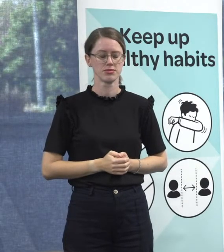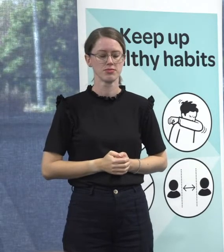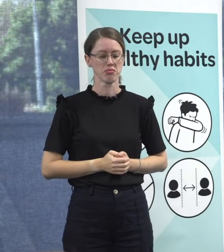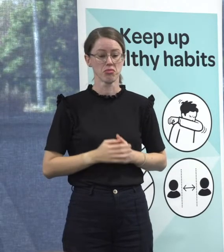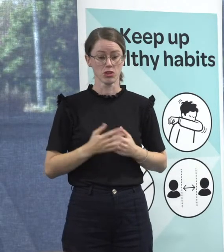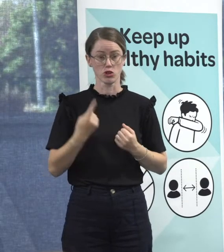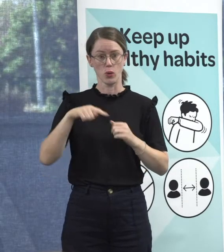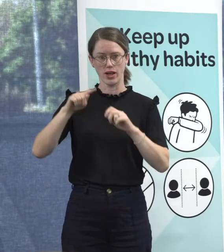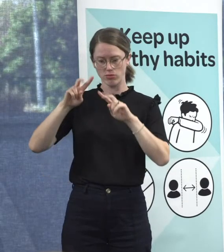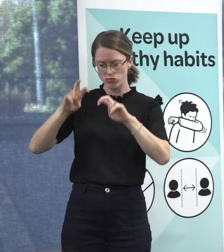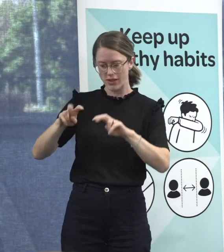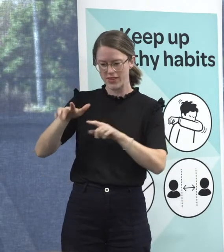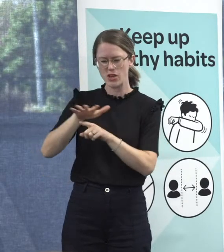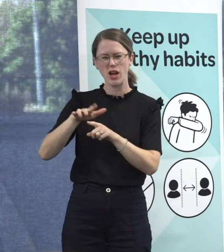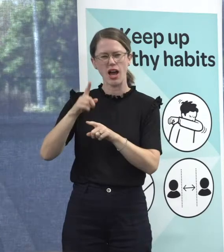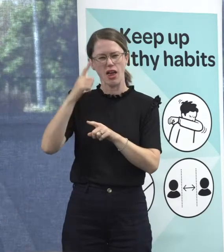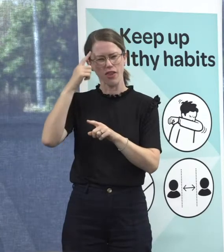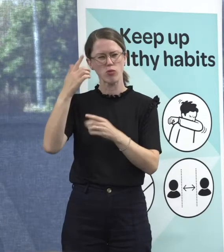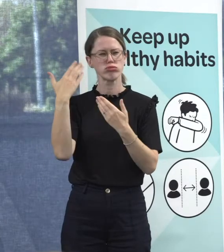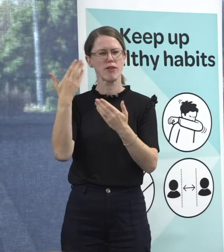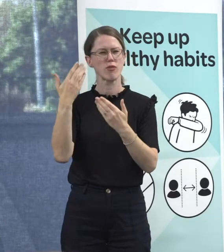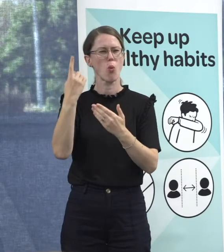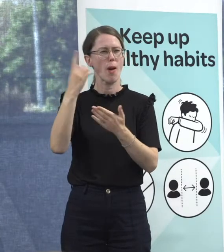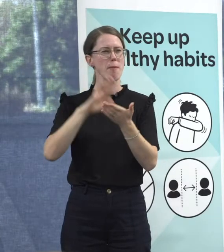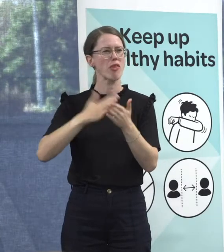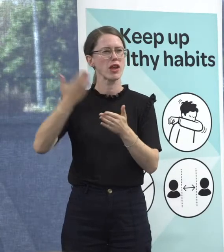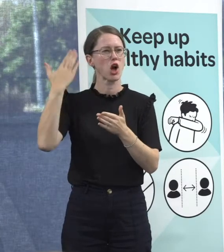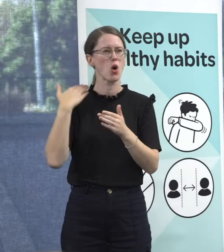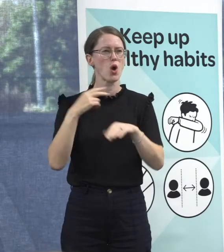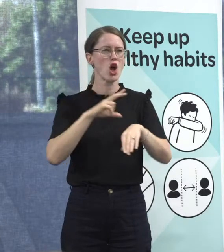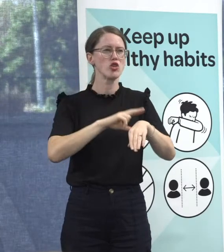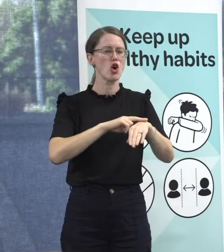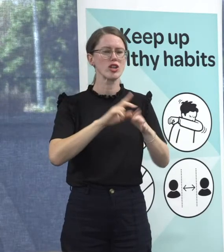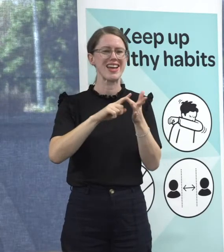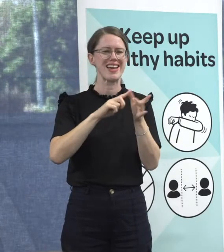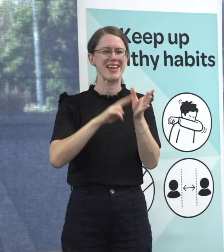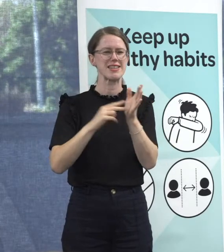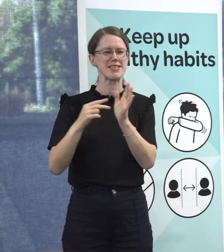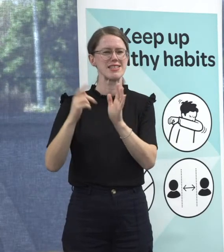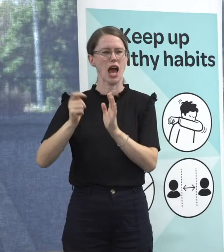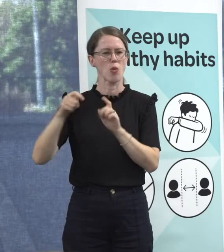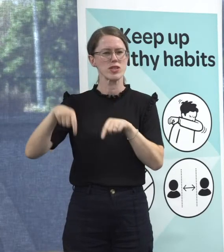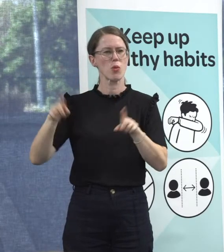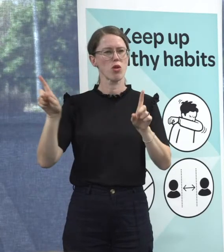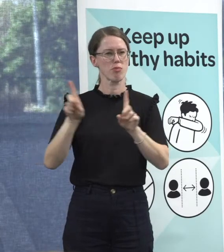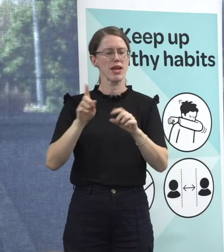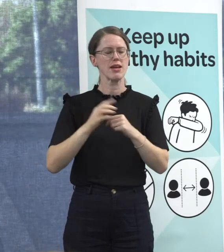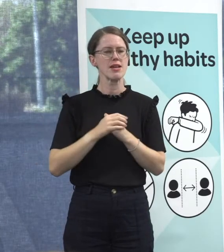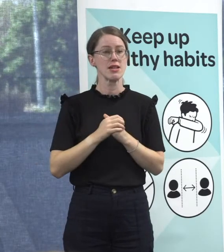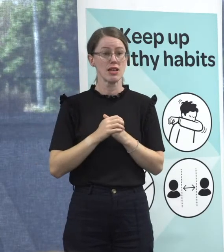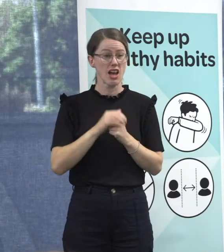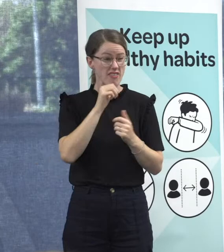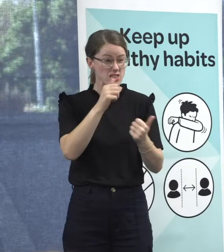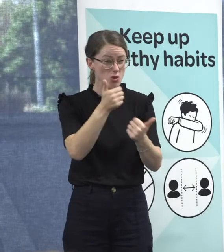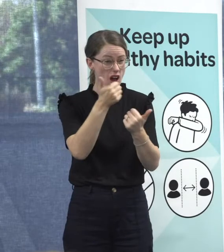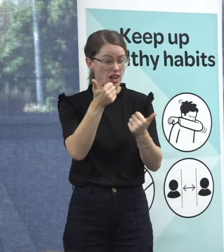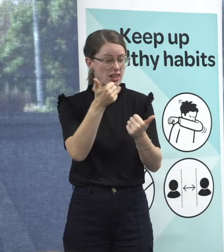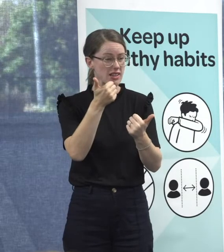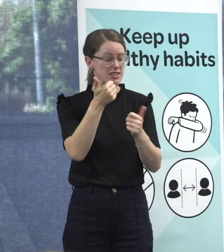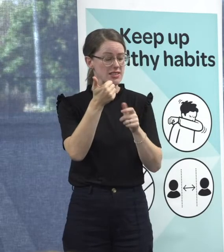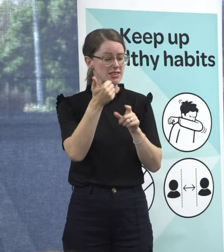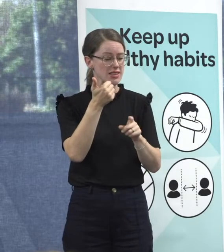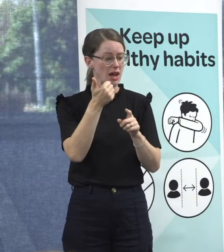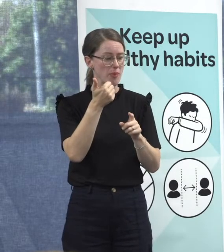this, and we did a briefing on it, I think, about a month ago. I had Dr. Ian Town here who talked about that. I would like to, if it's okay, be given the